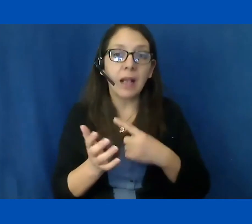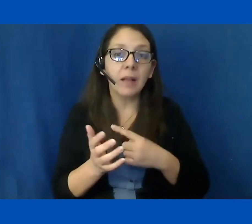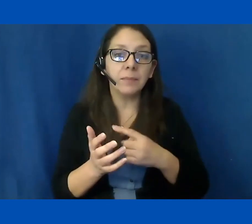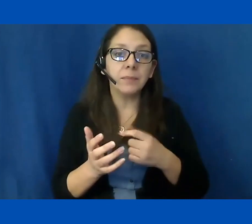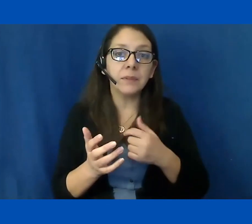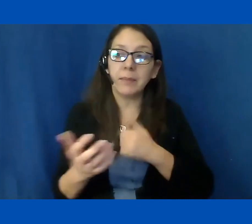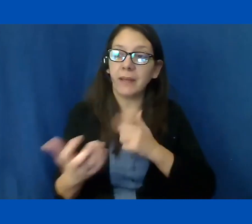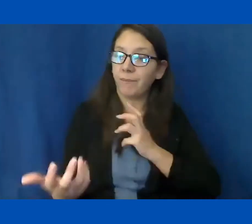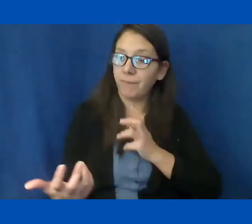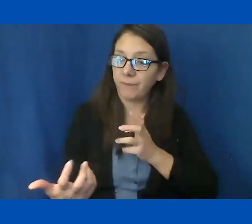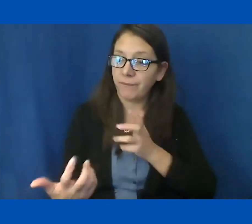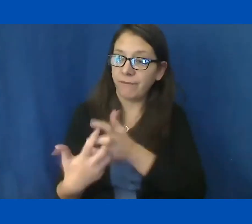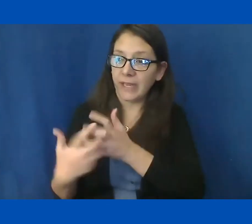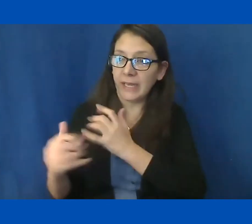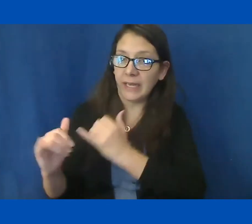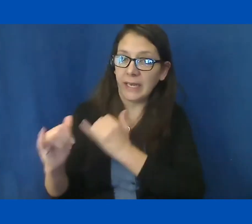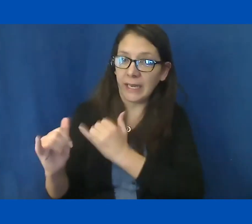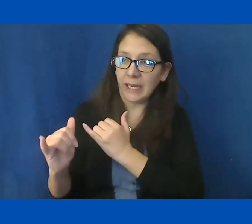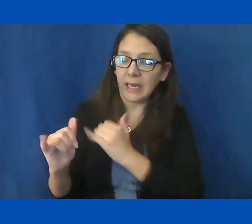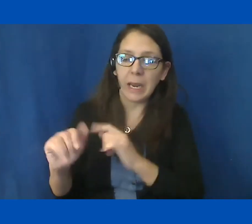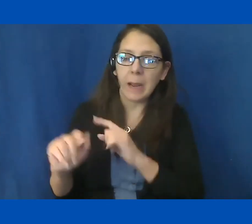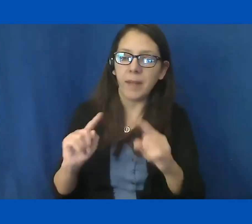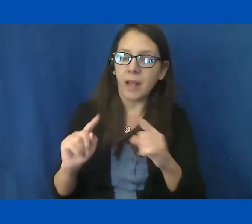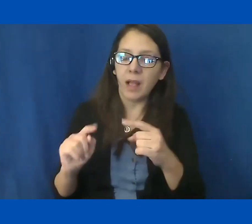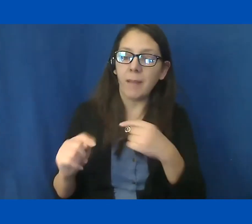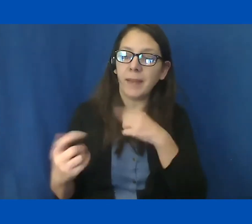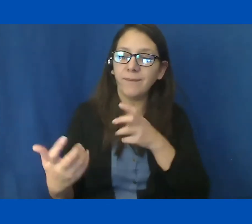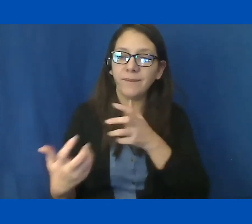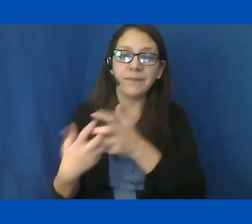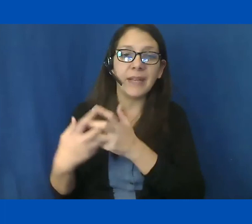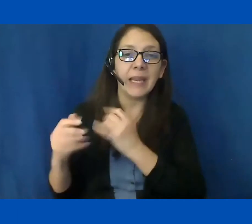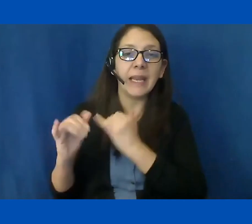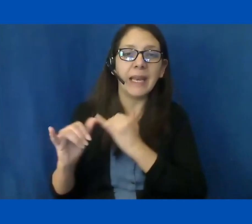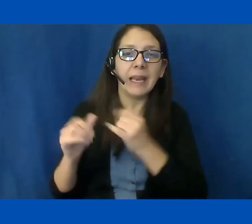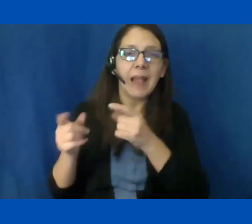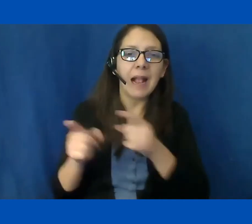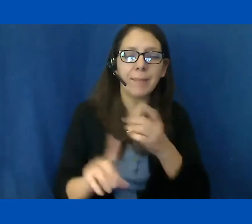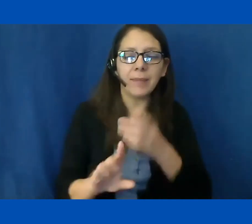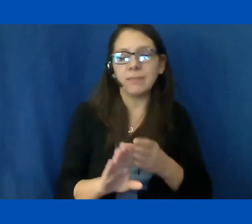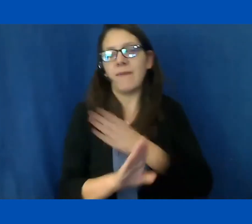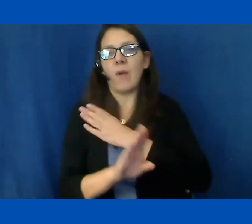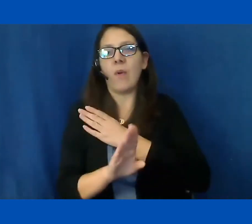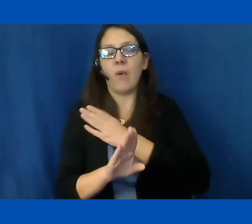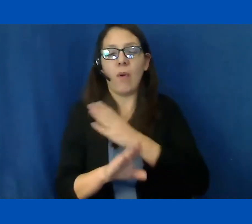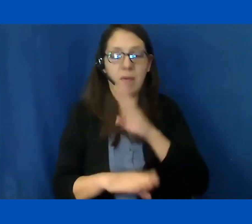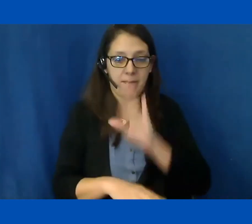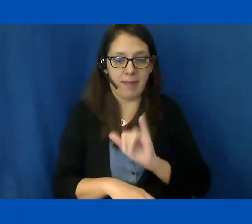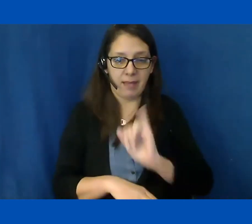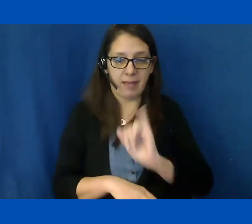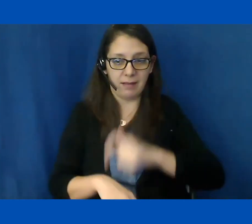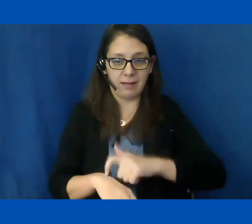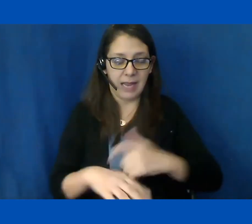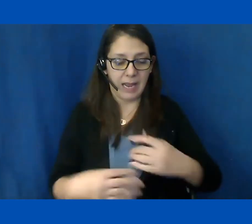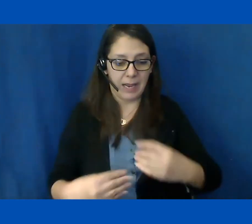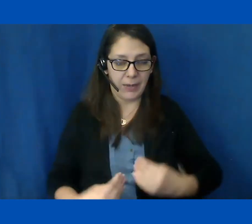in sometimes happens way before that, because by the time you make it to that exhilarating moment, you have